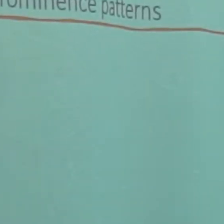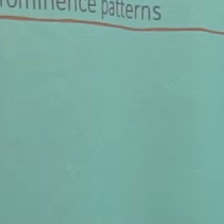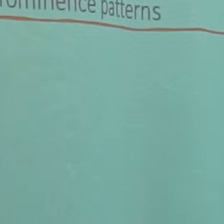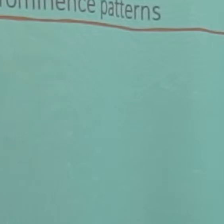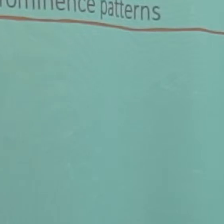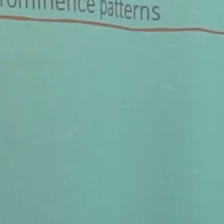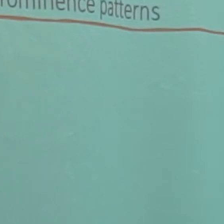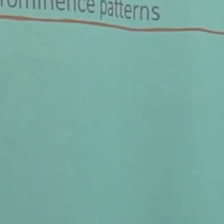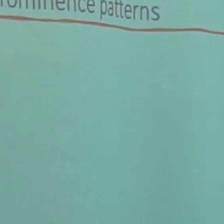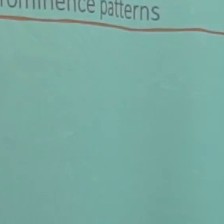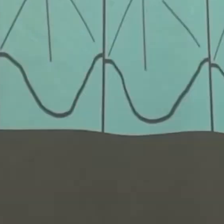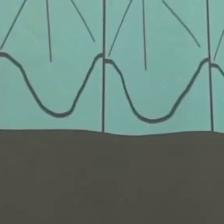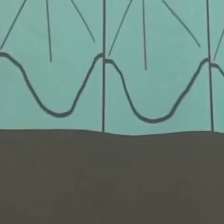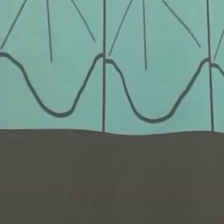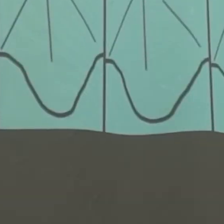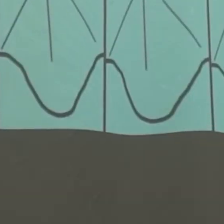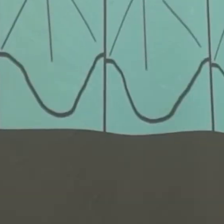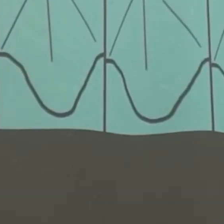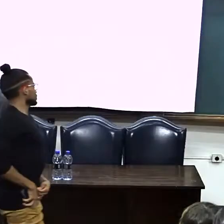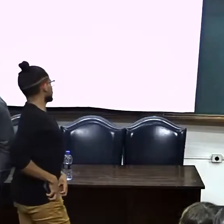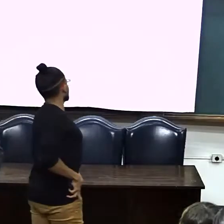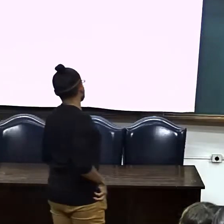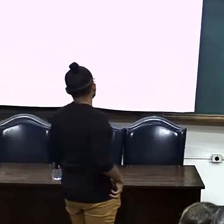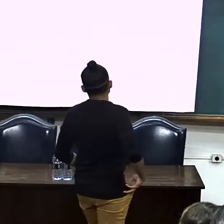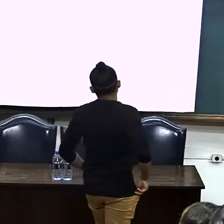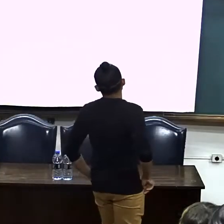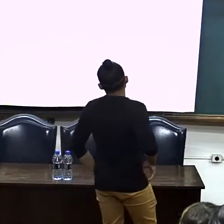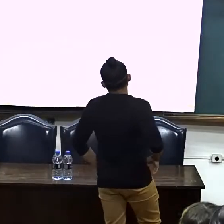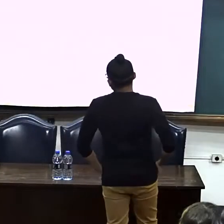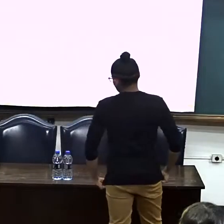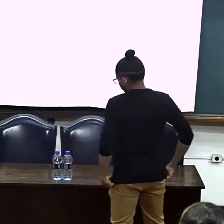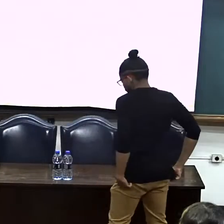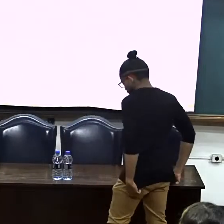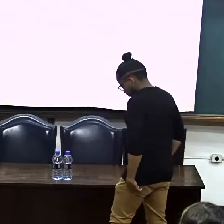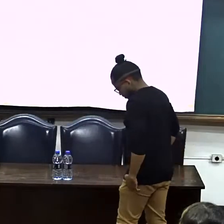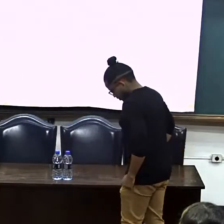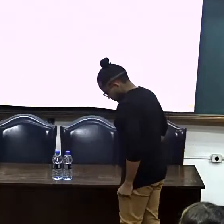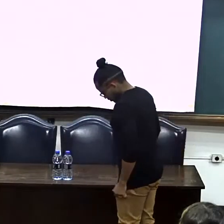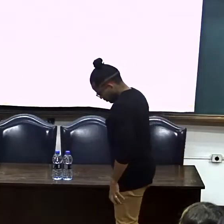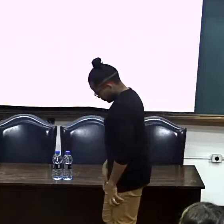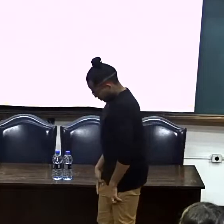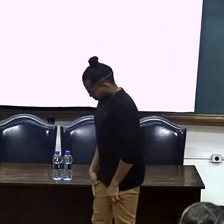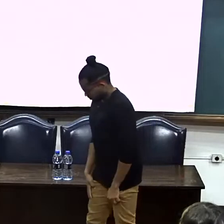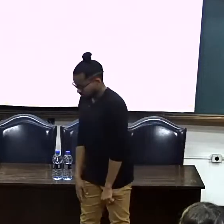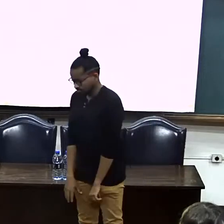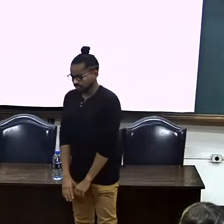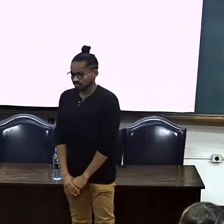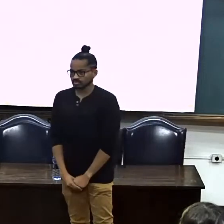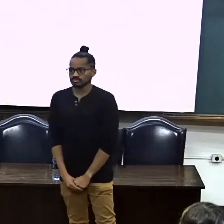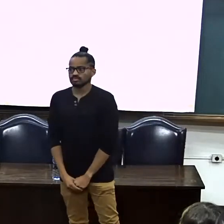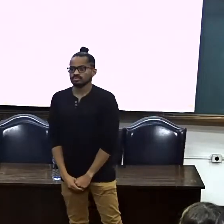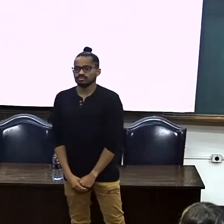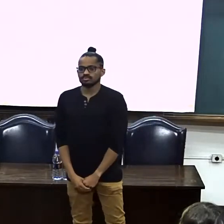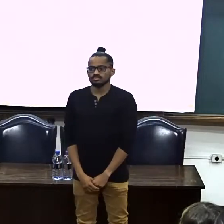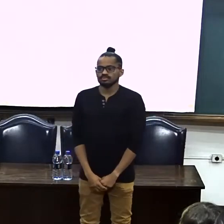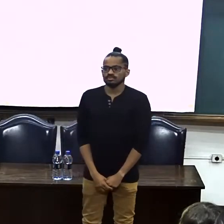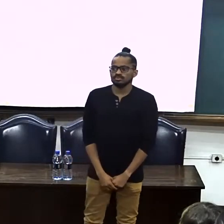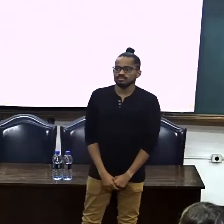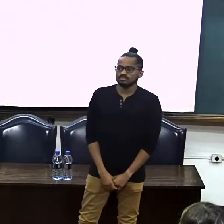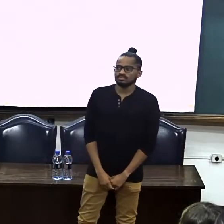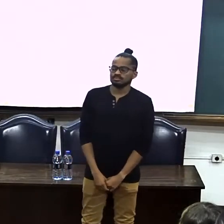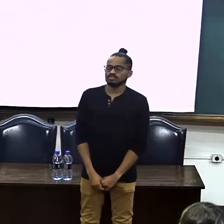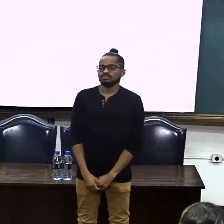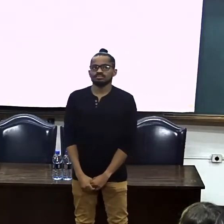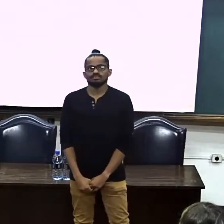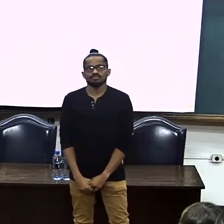gente tinha lá o modelo para uma sílaba. Se a gente pensa que a gente tem cadeias de sílabas, a questão que se coloca na sequência é como é que o modelo